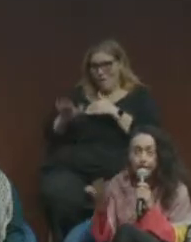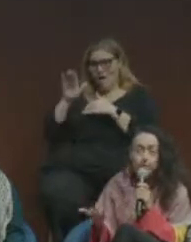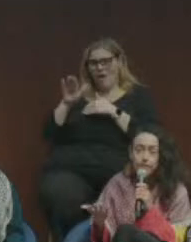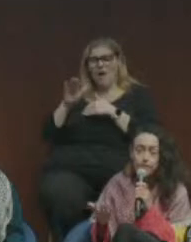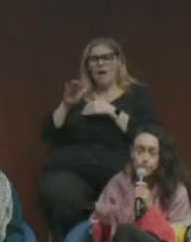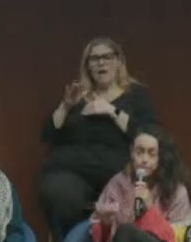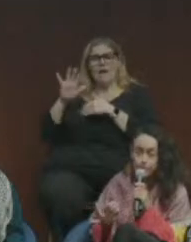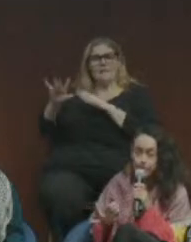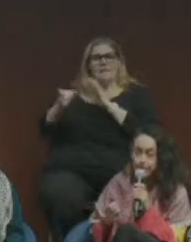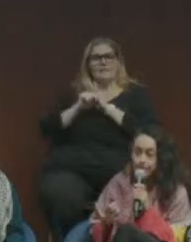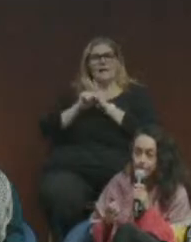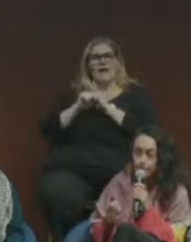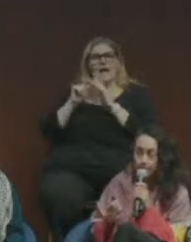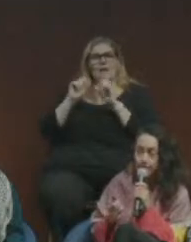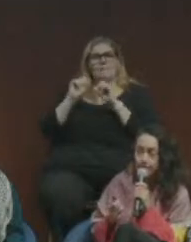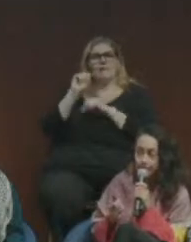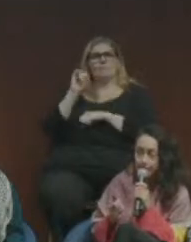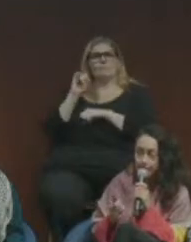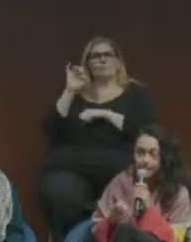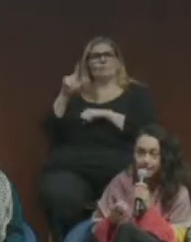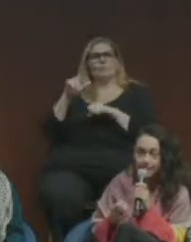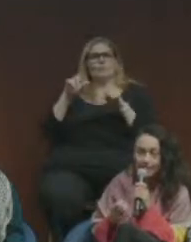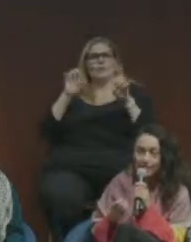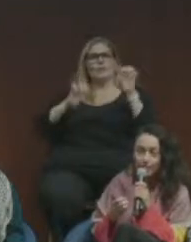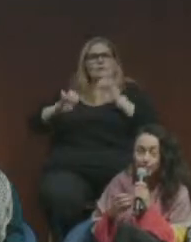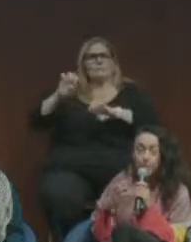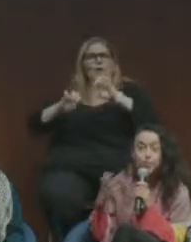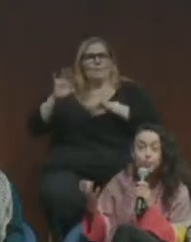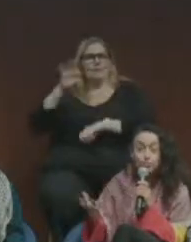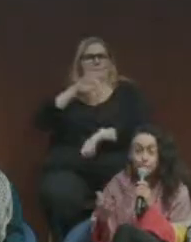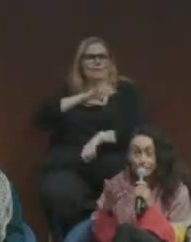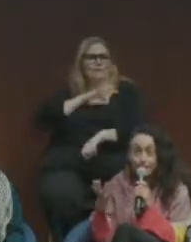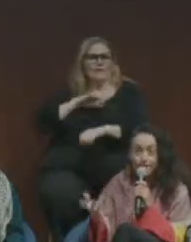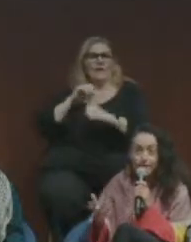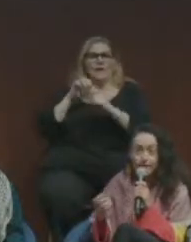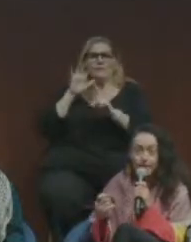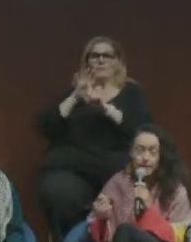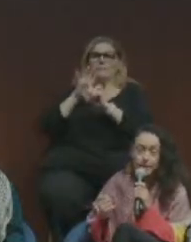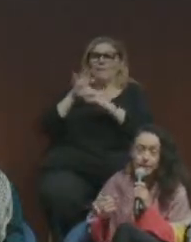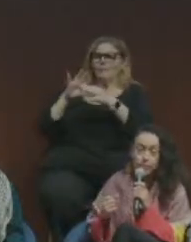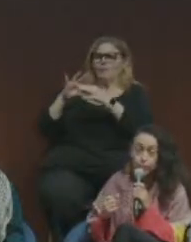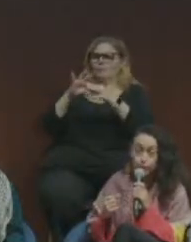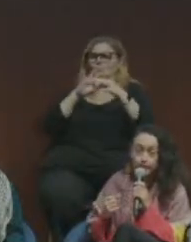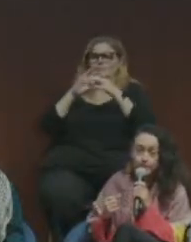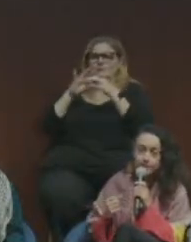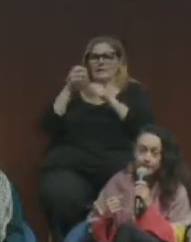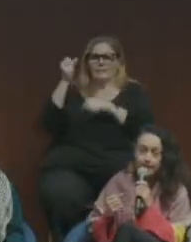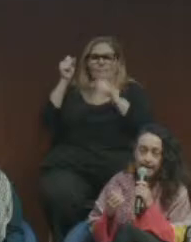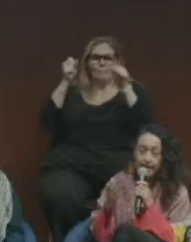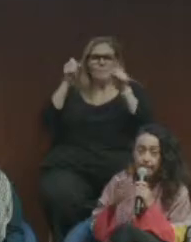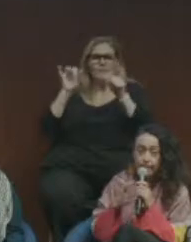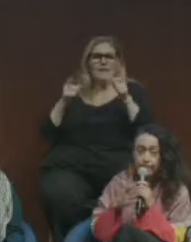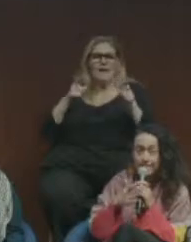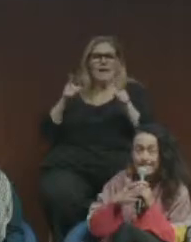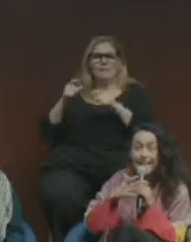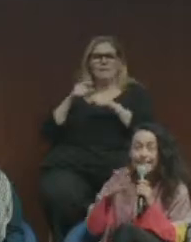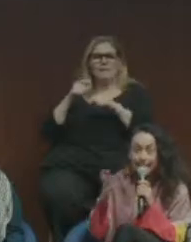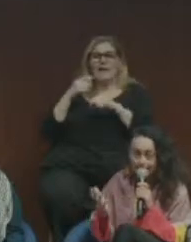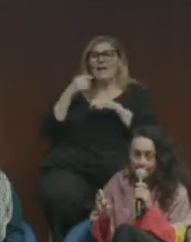a time of a socialist experiment in Chile, the popular unity movement, that